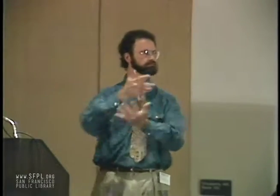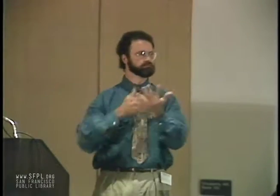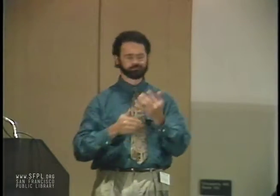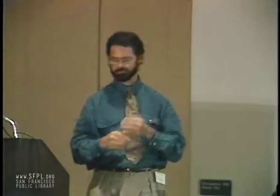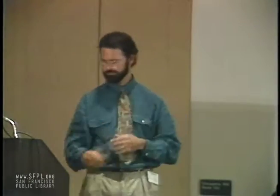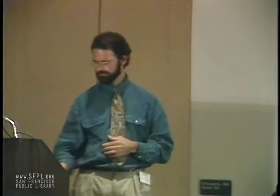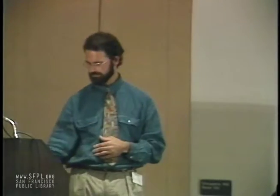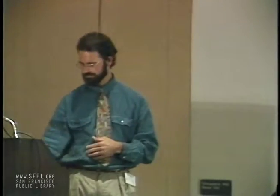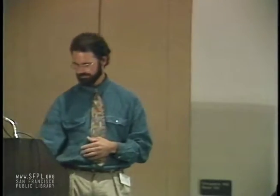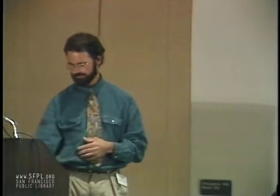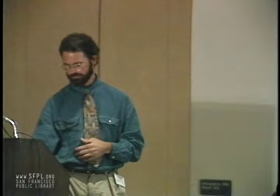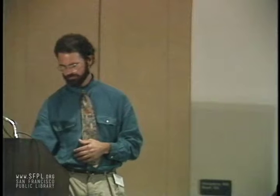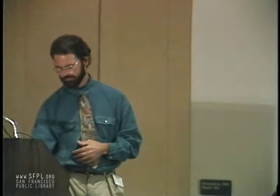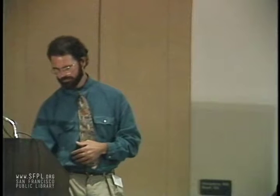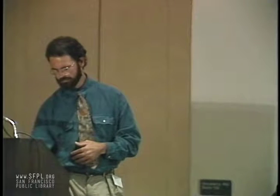want to feel part of a group.